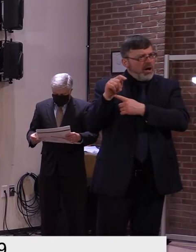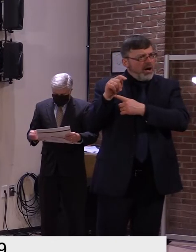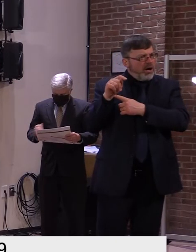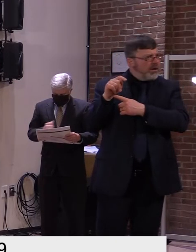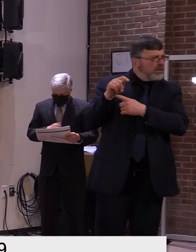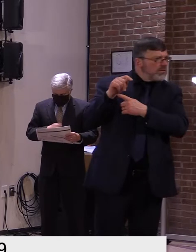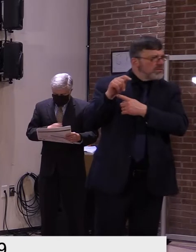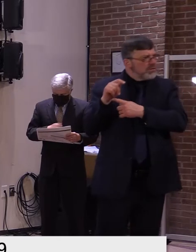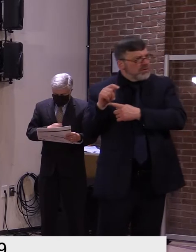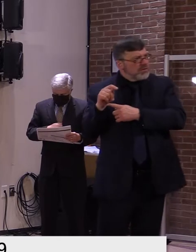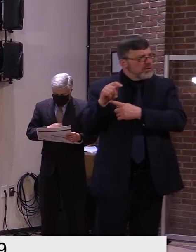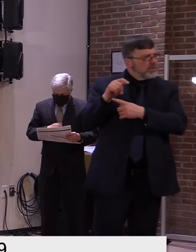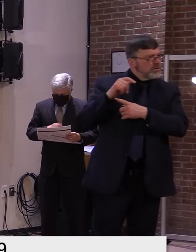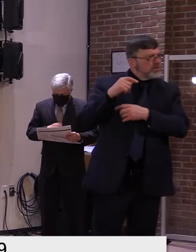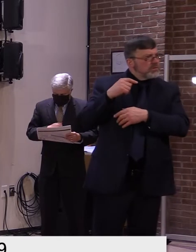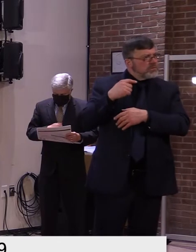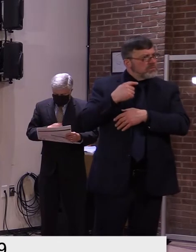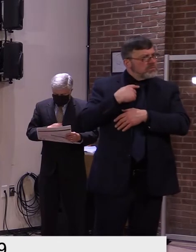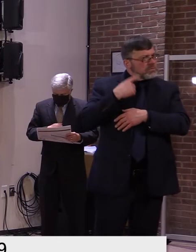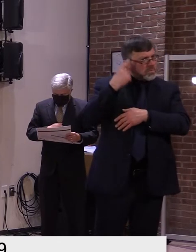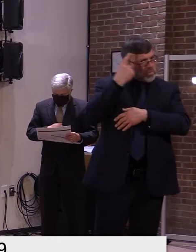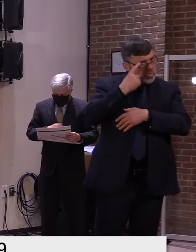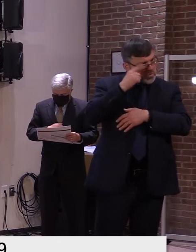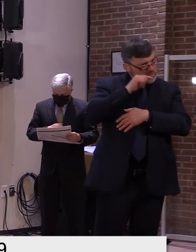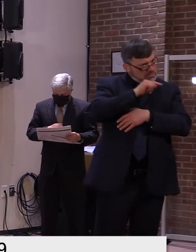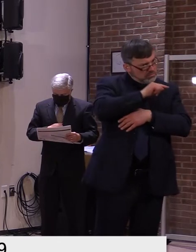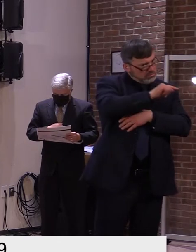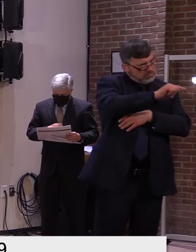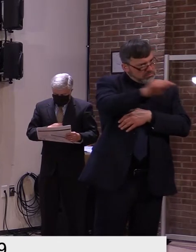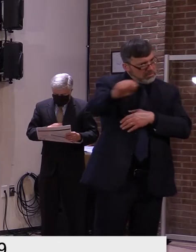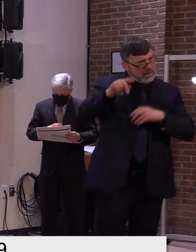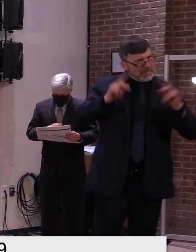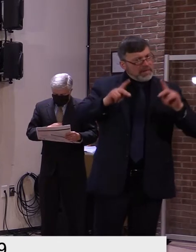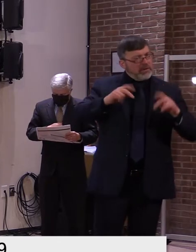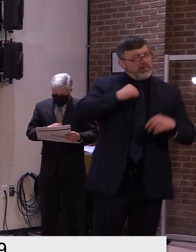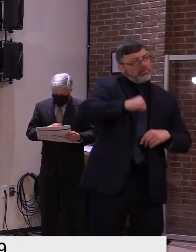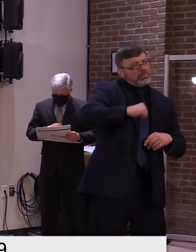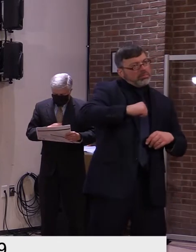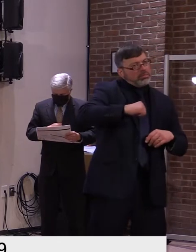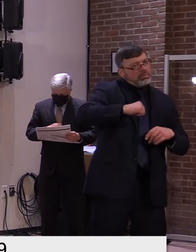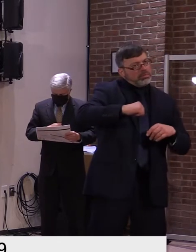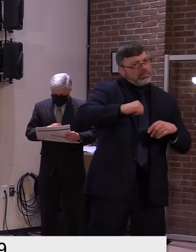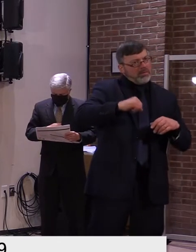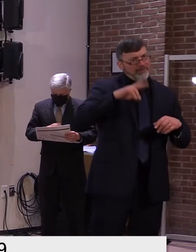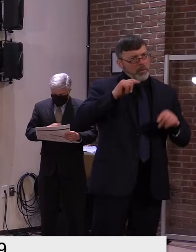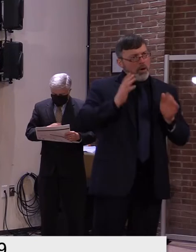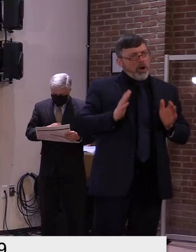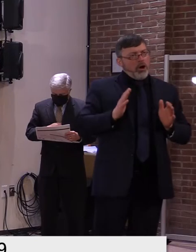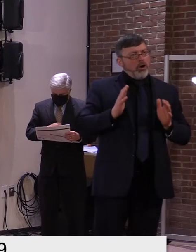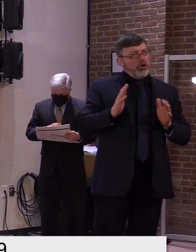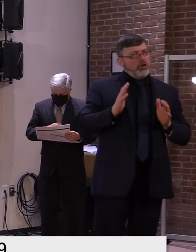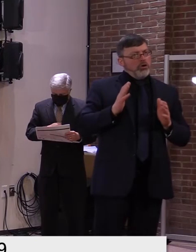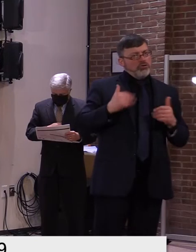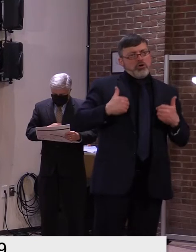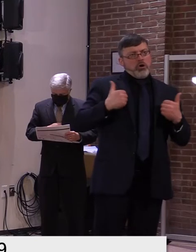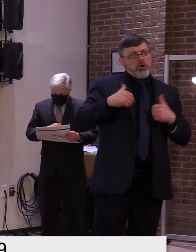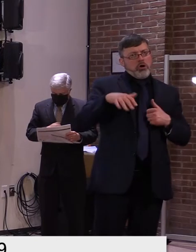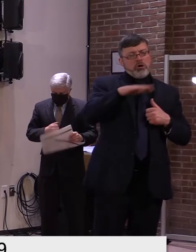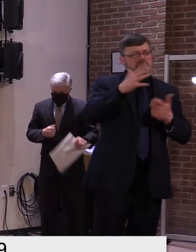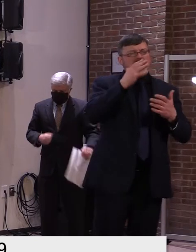of people in these counties and maybe an educational aspect. I'm wondering what the state is doing